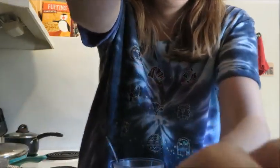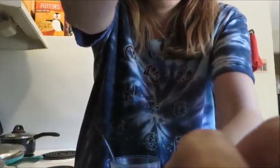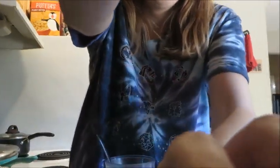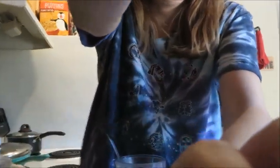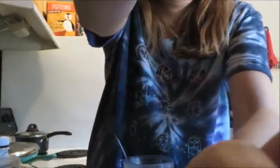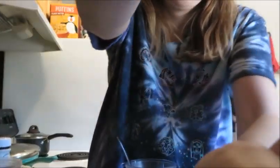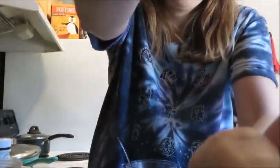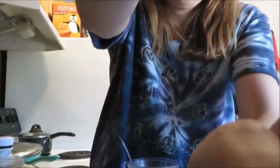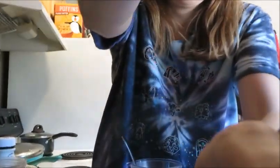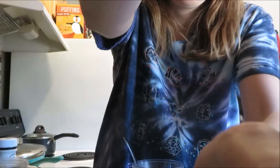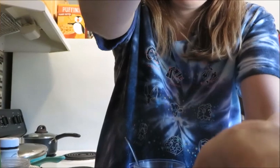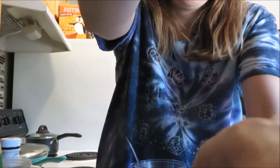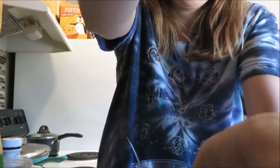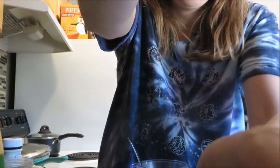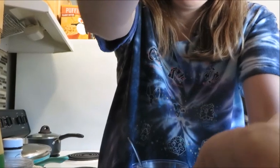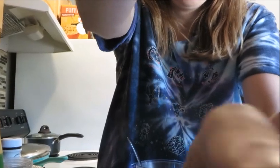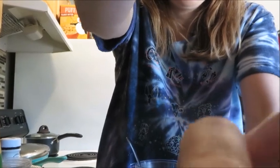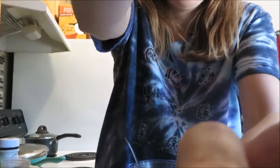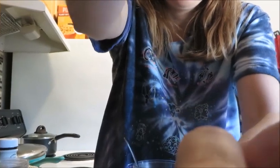Sure, I'm just gonna like try to